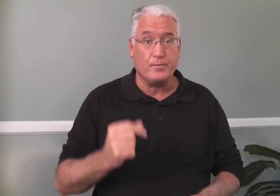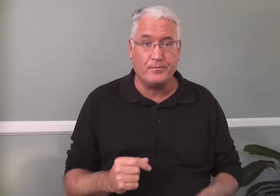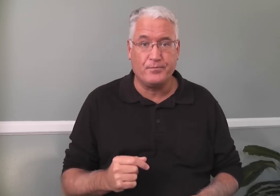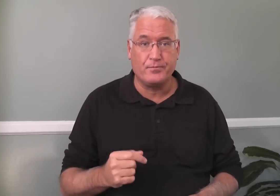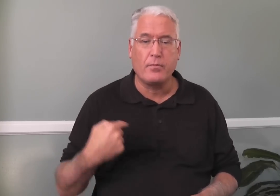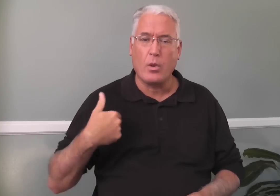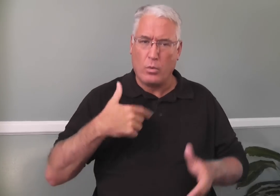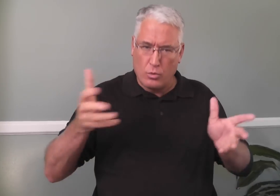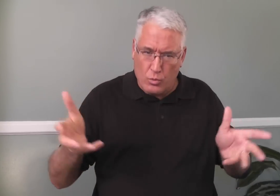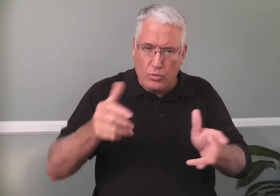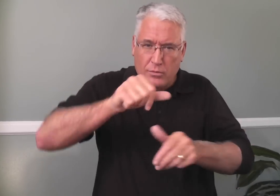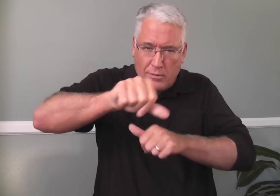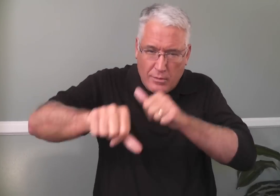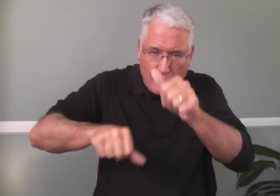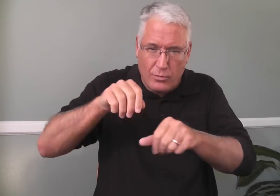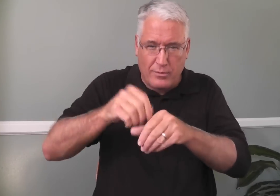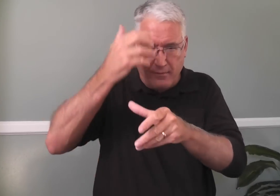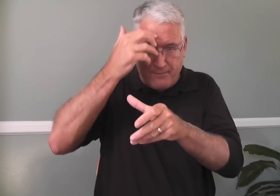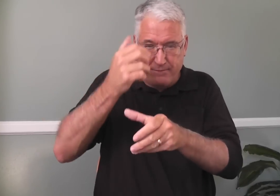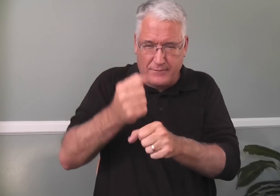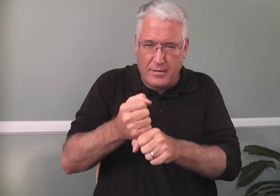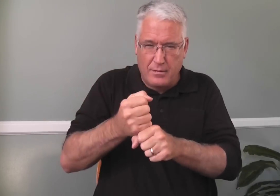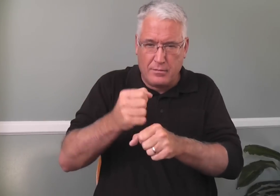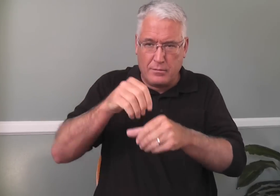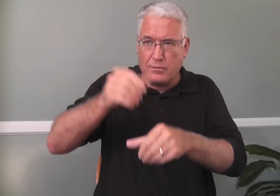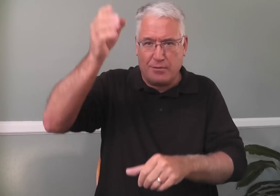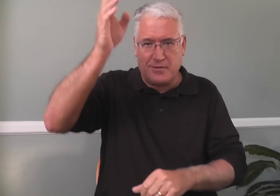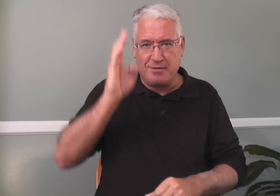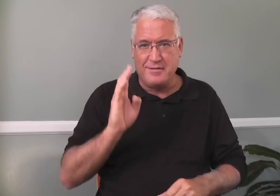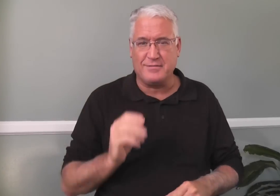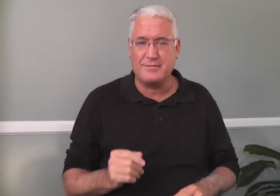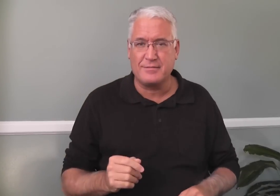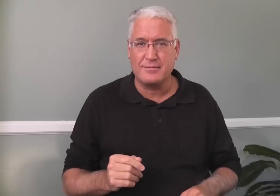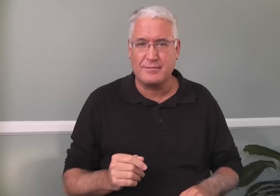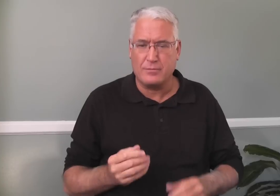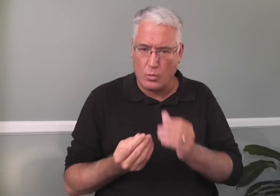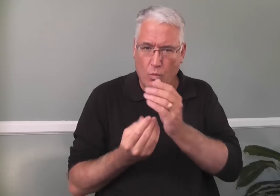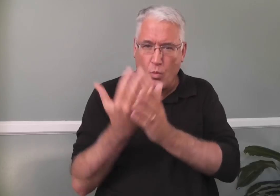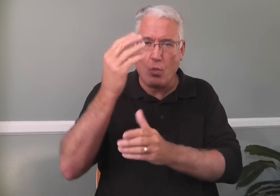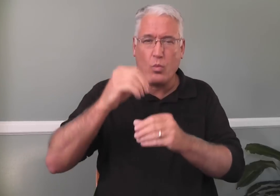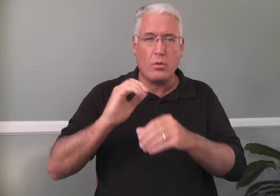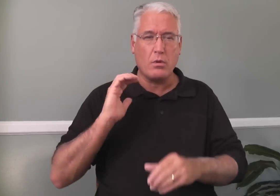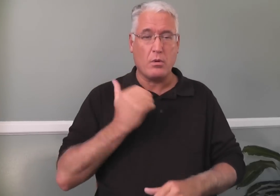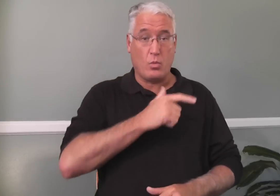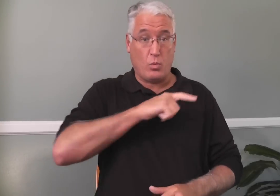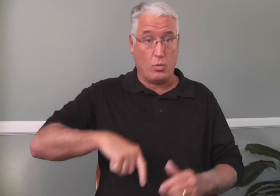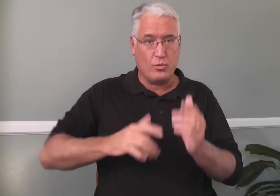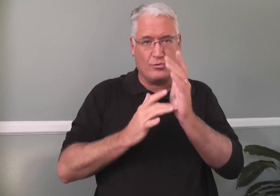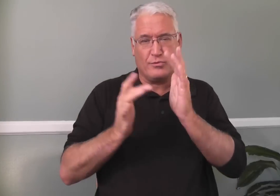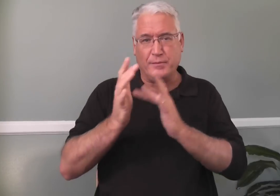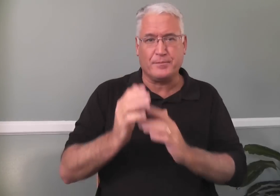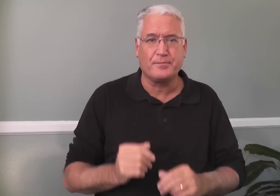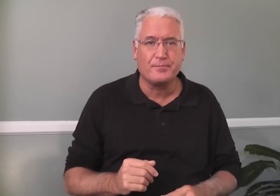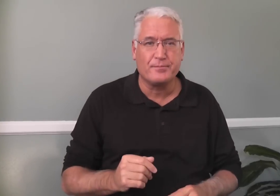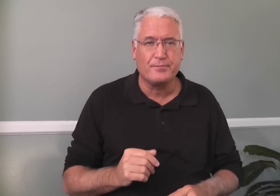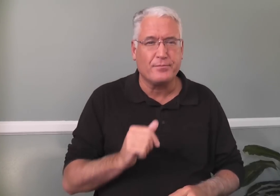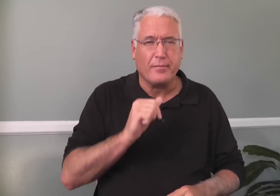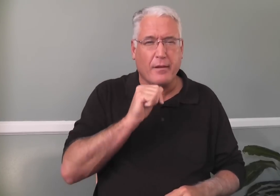about this. Then what do? We encourage each other to have faith in God, growing in Jesus Christ